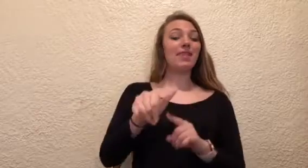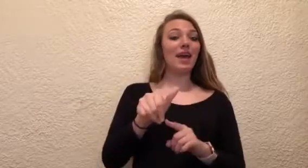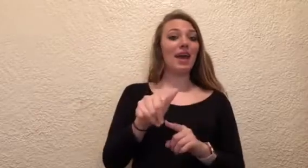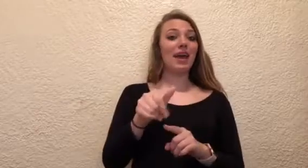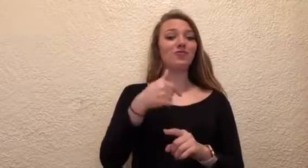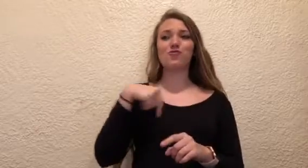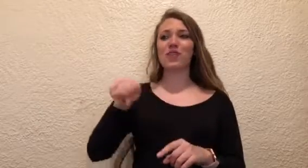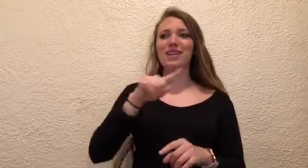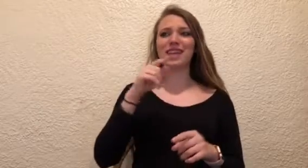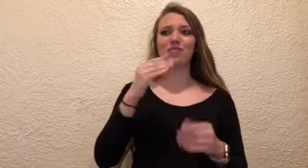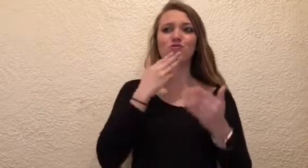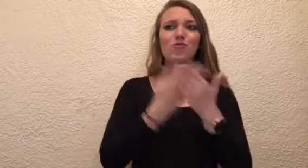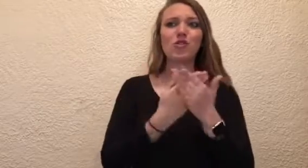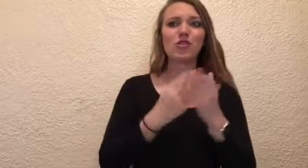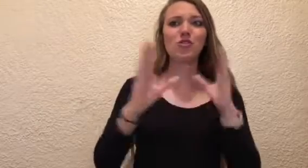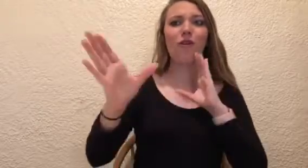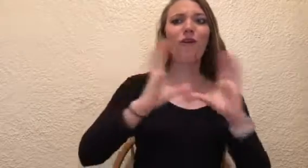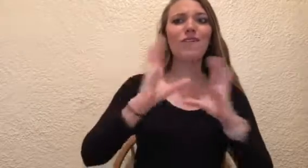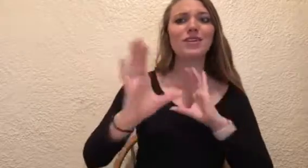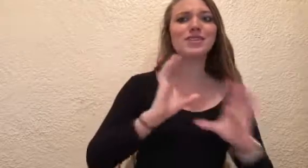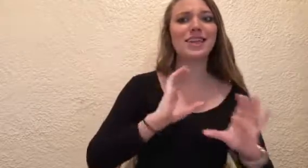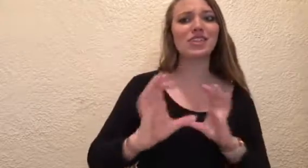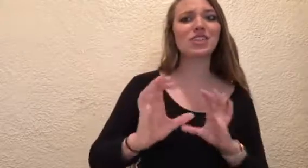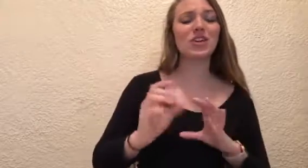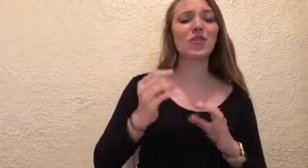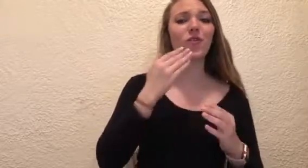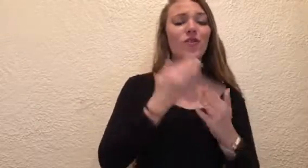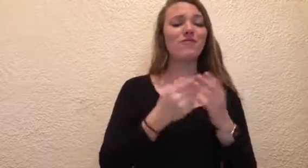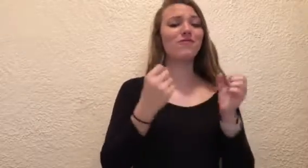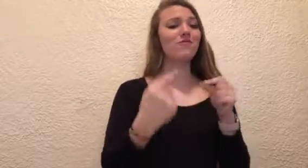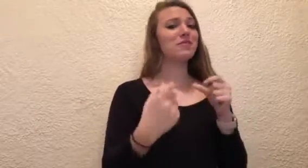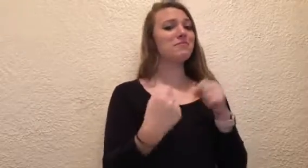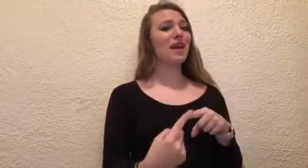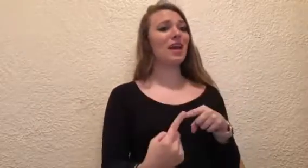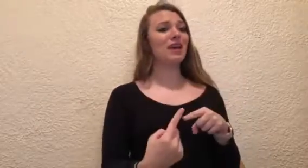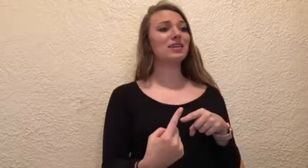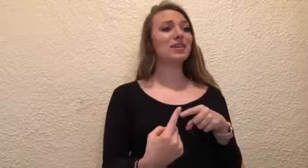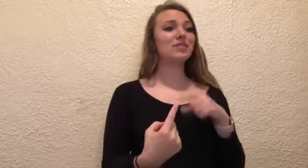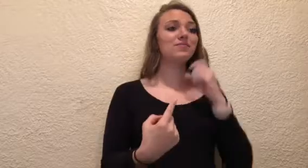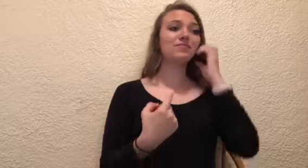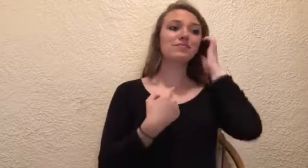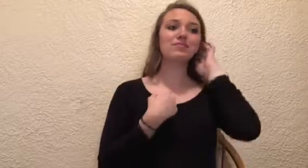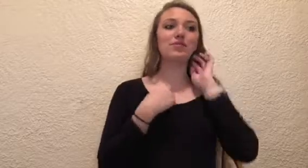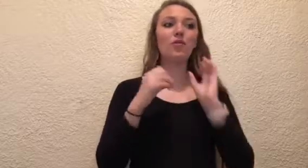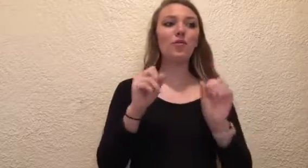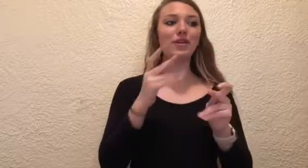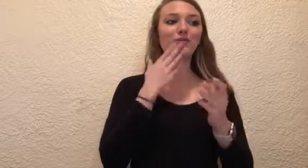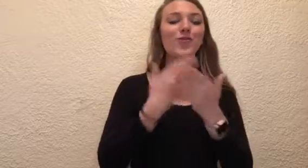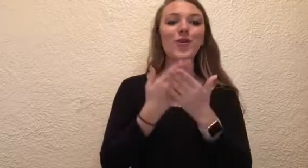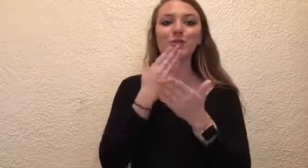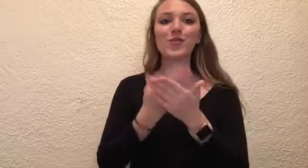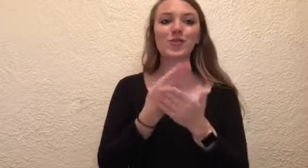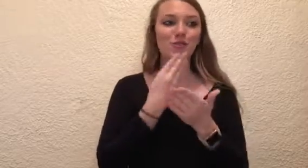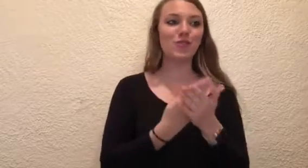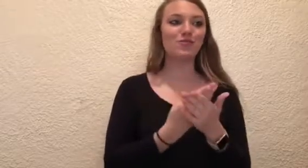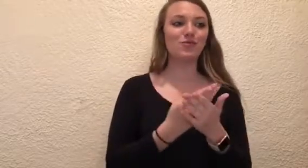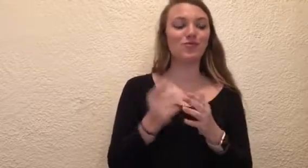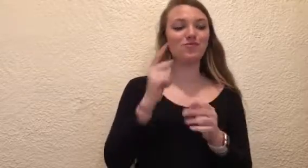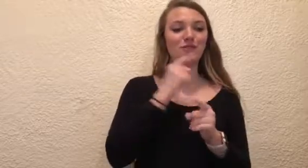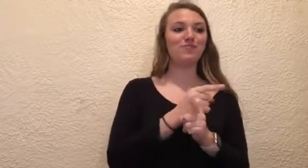Excuse me? And also has antennas. Okay. Good that you're absolutely right. What I'd like